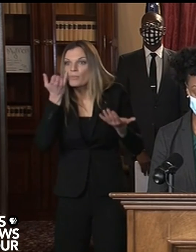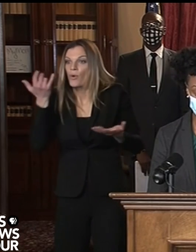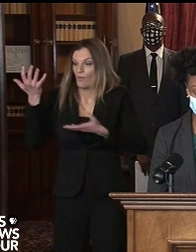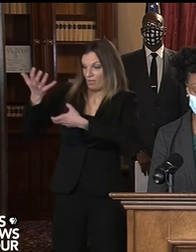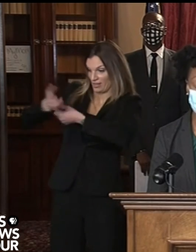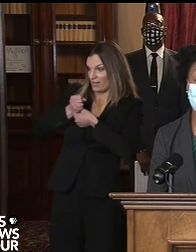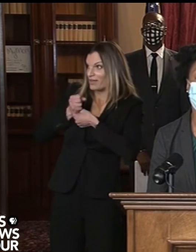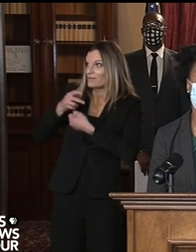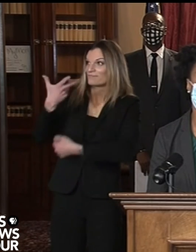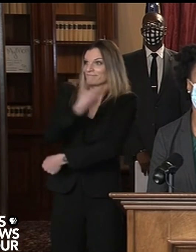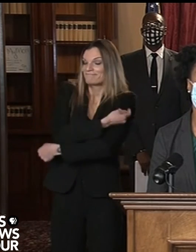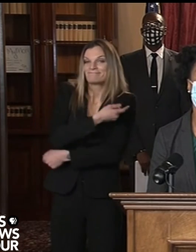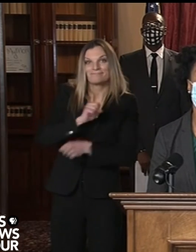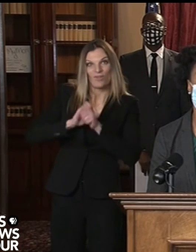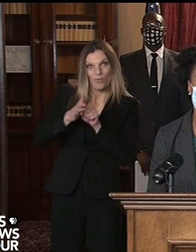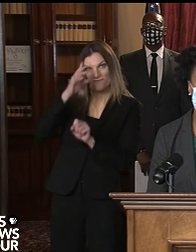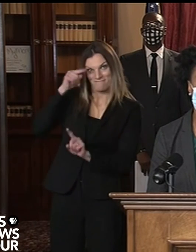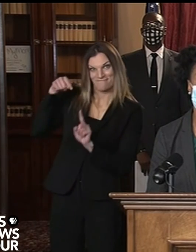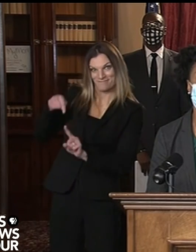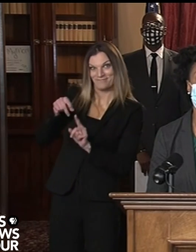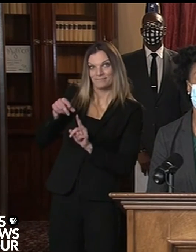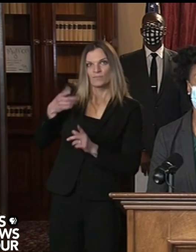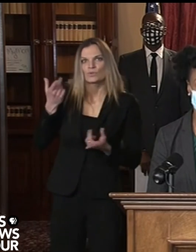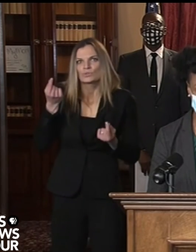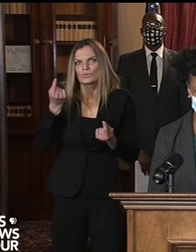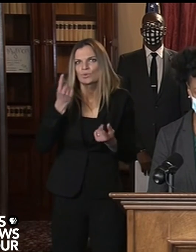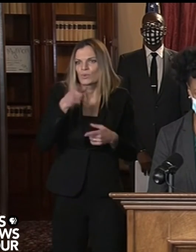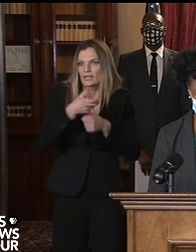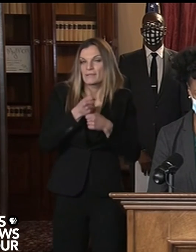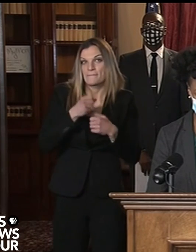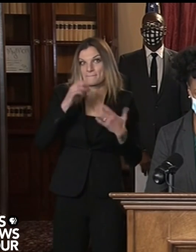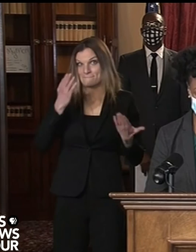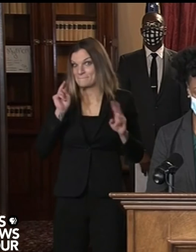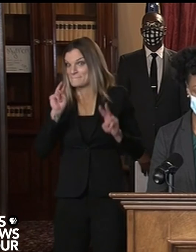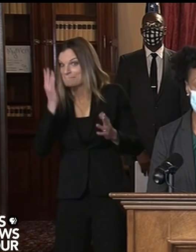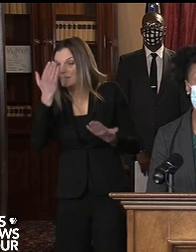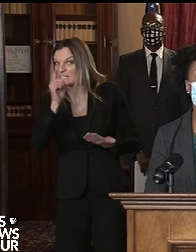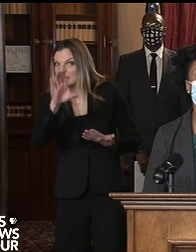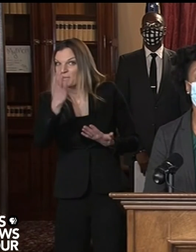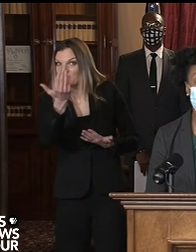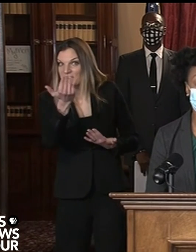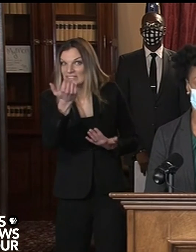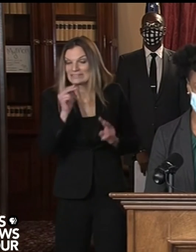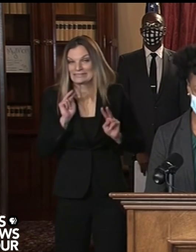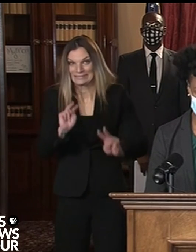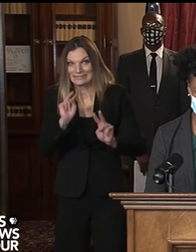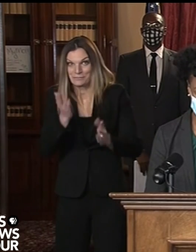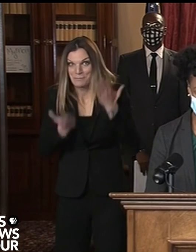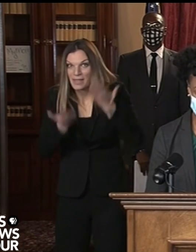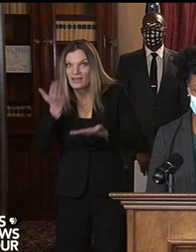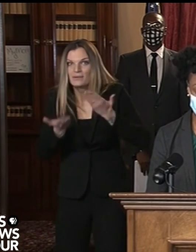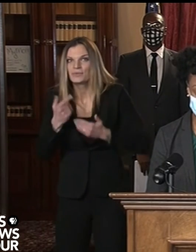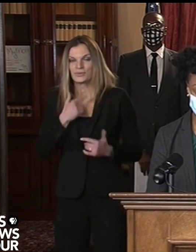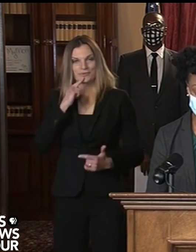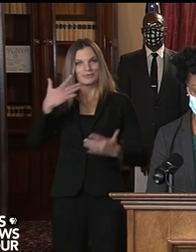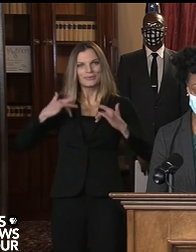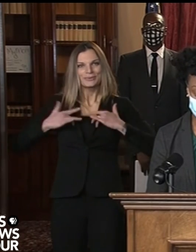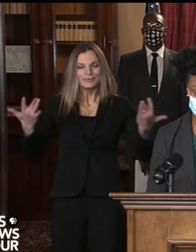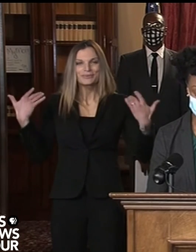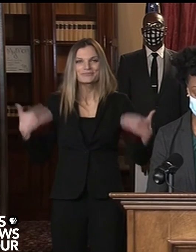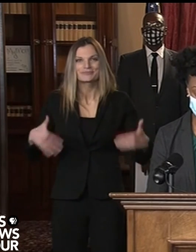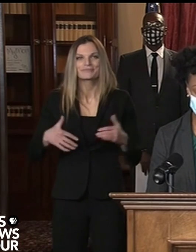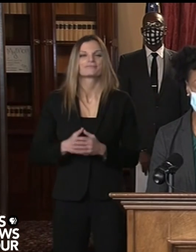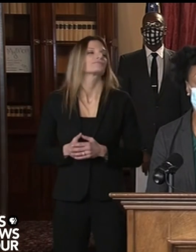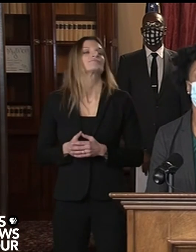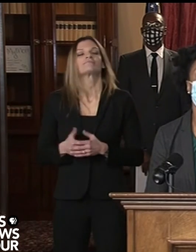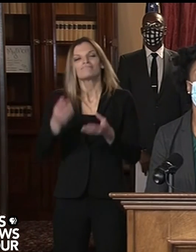become available, which we expect to be as early as December 15th. This is really exciting, and I want people to be